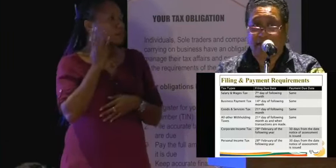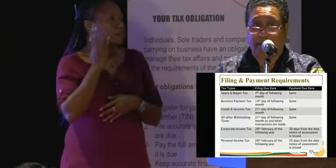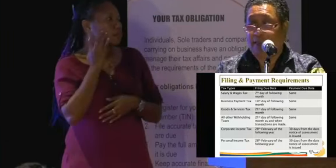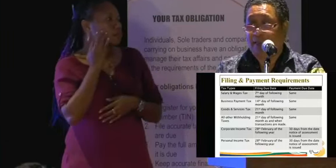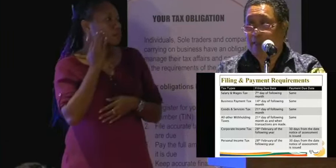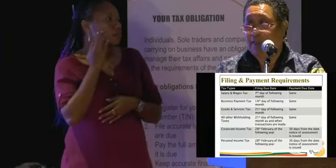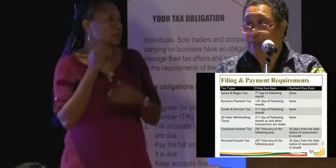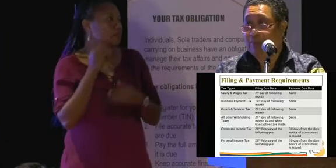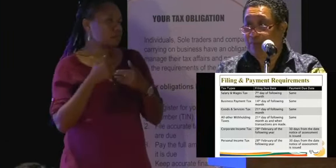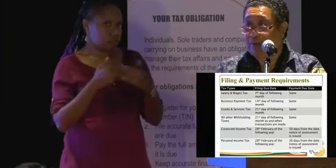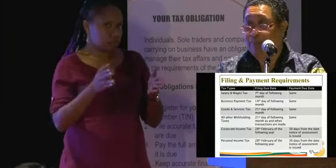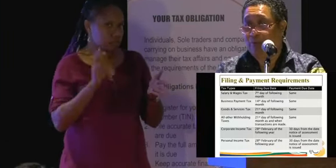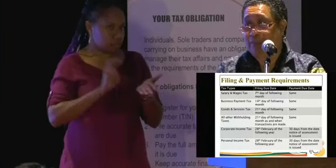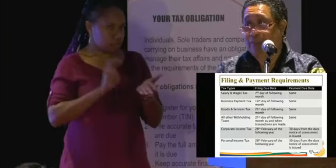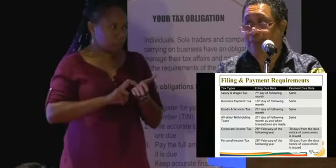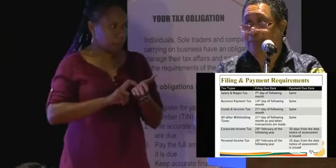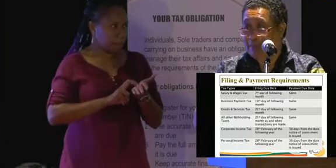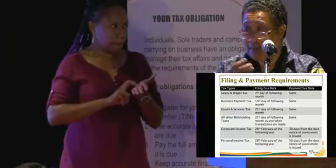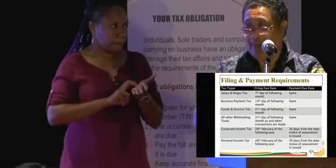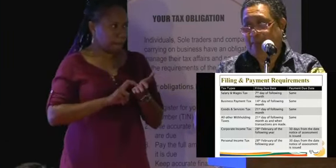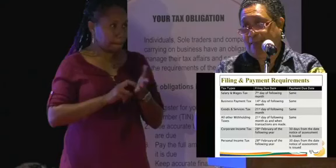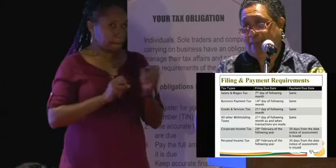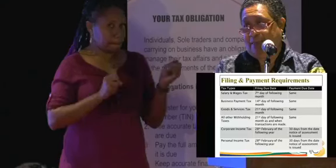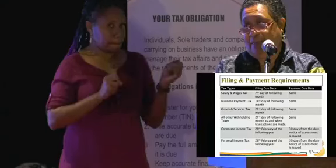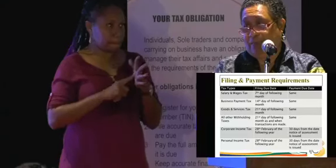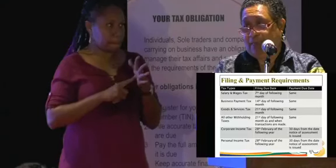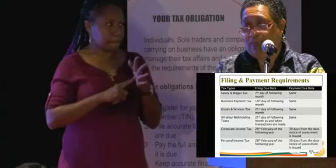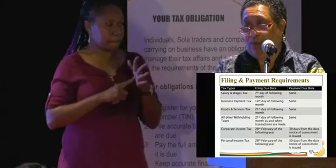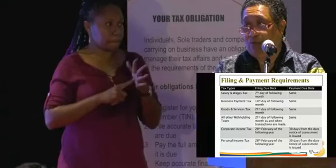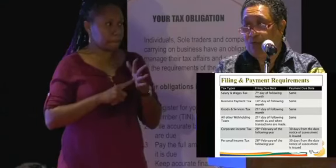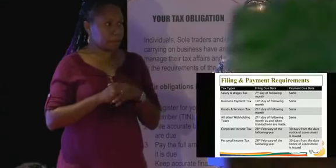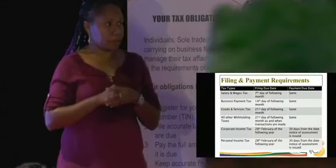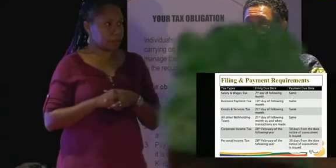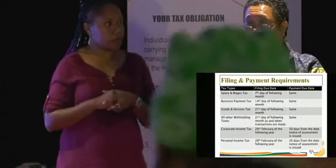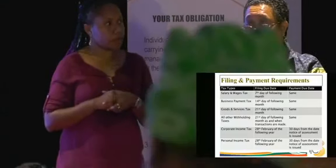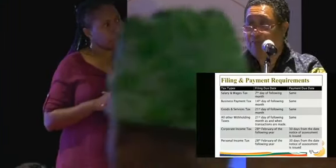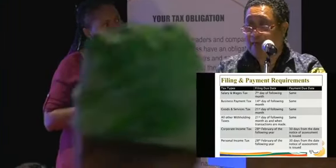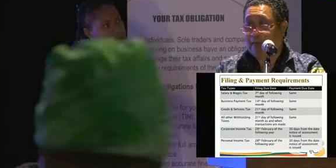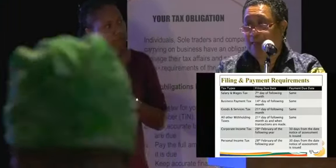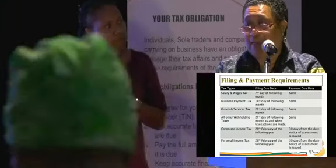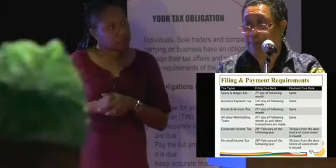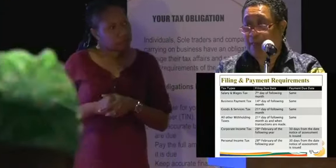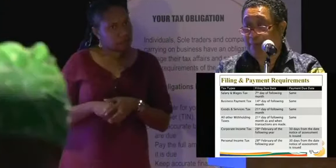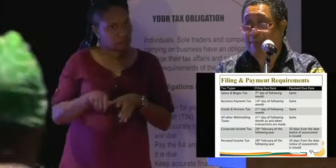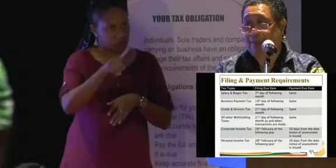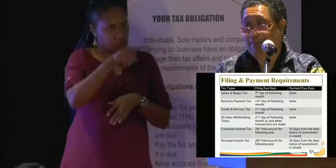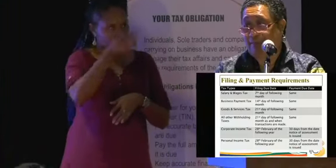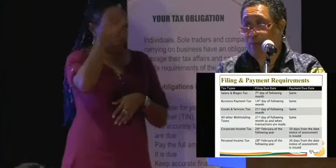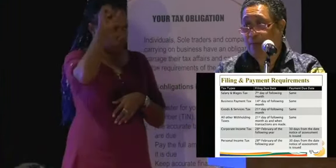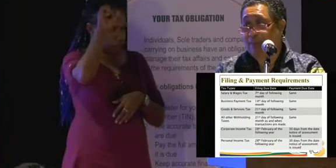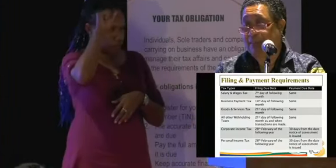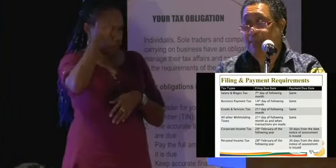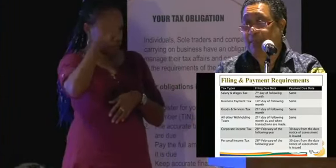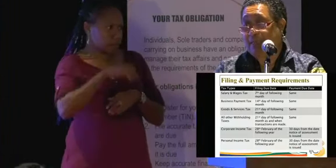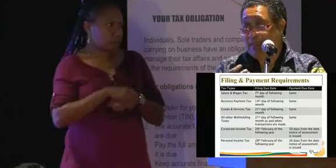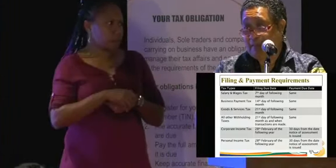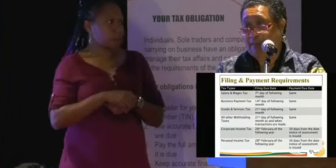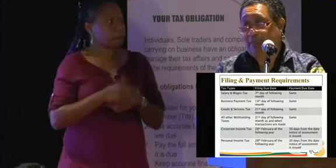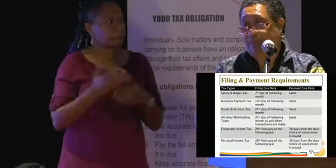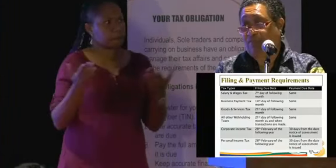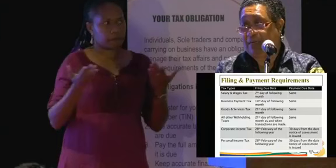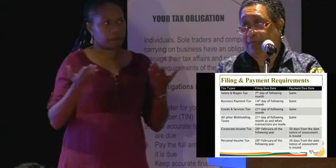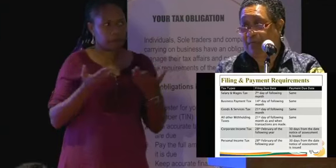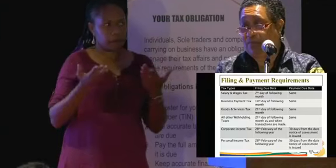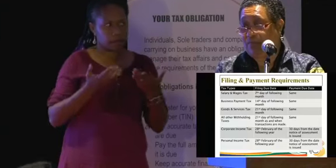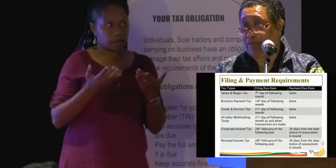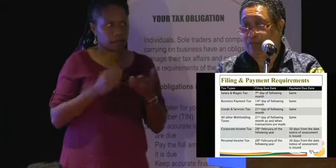registration. Okay, so it's very important that you take note of your filing and payment requirements. It